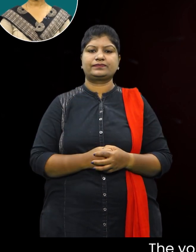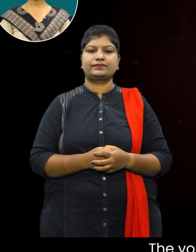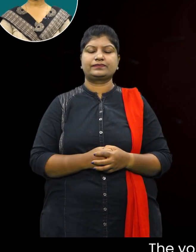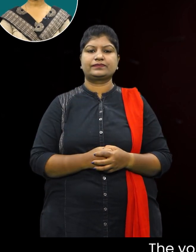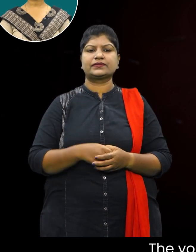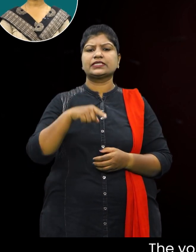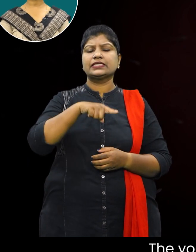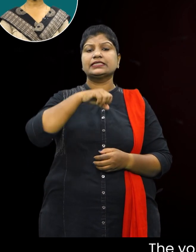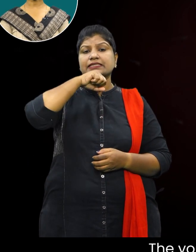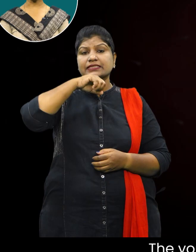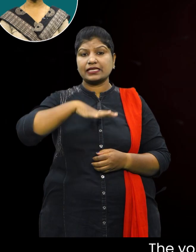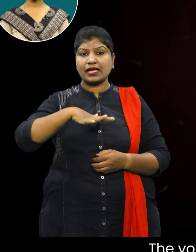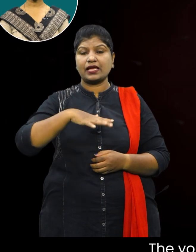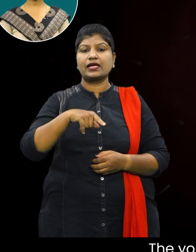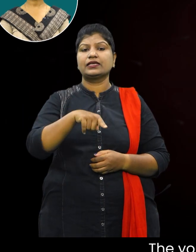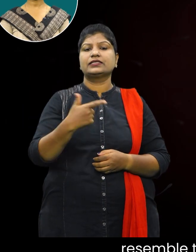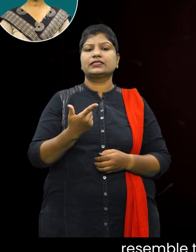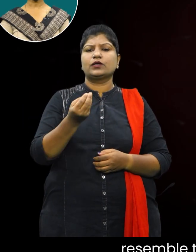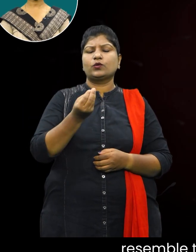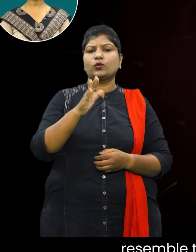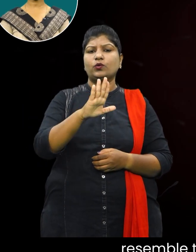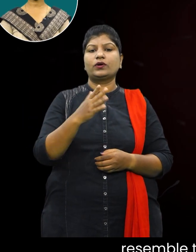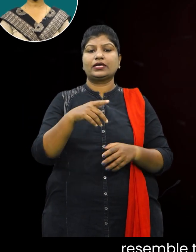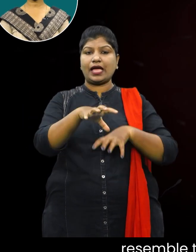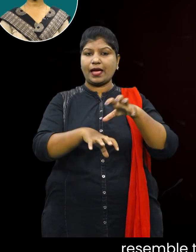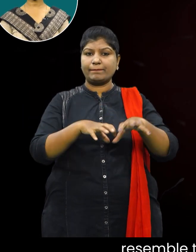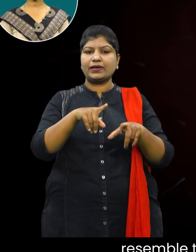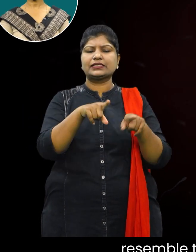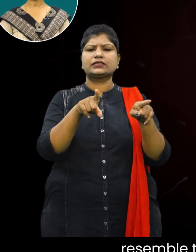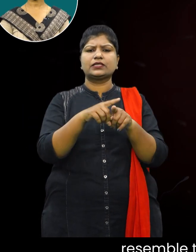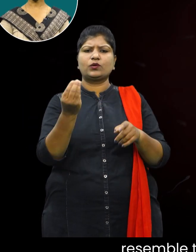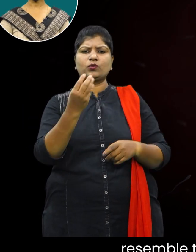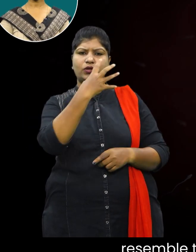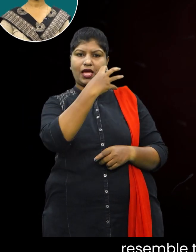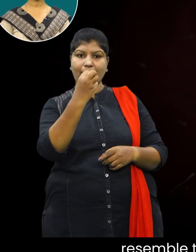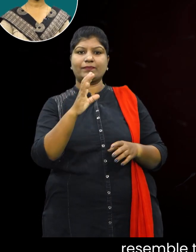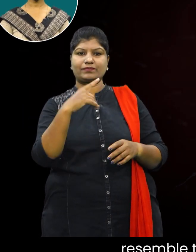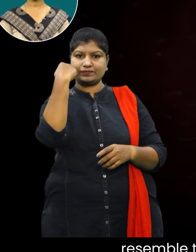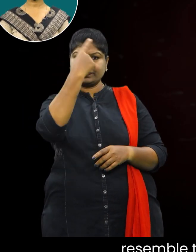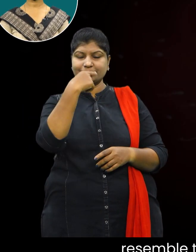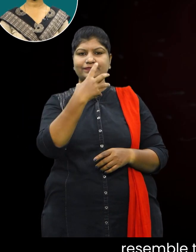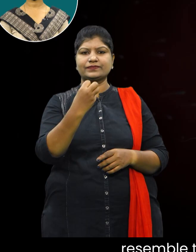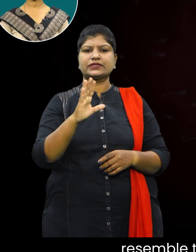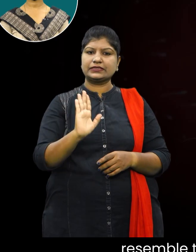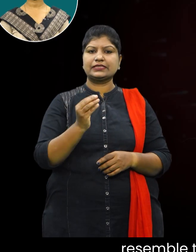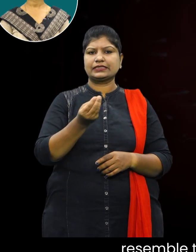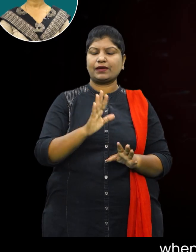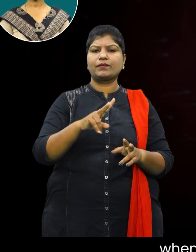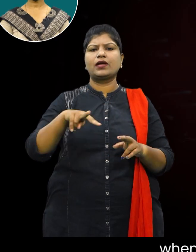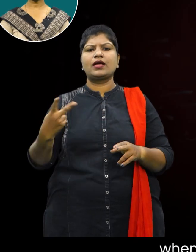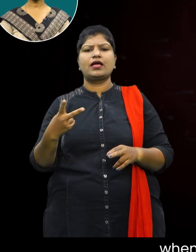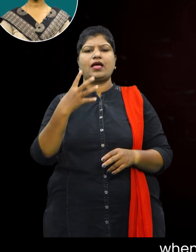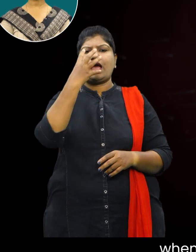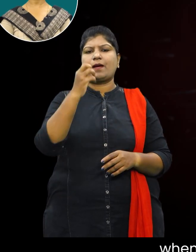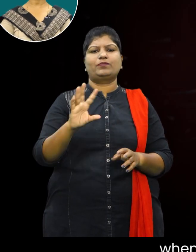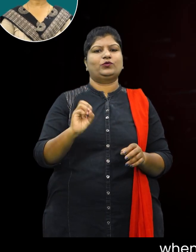The young ones of some animals resemble their parents and some do not